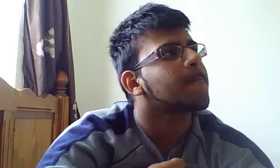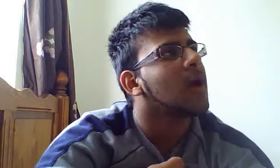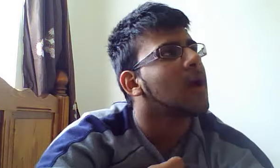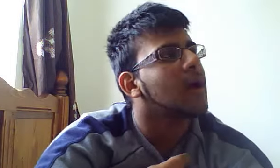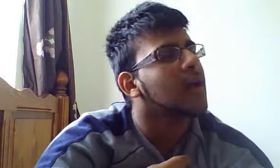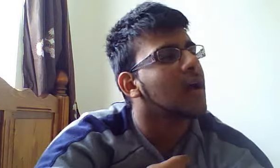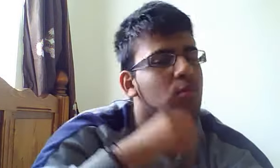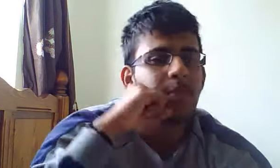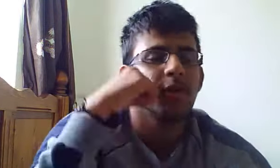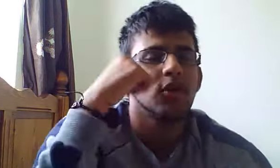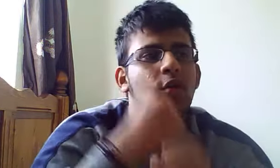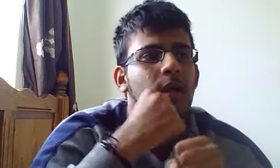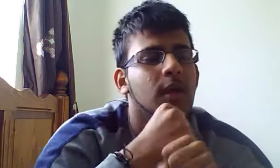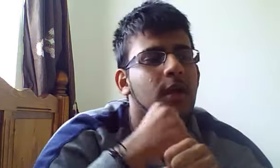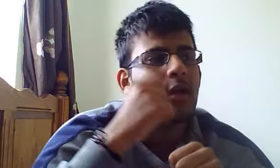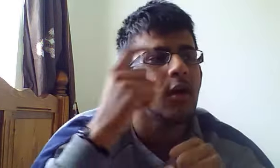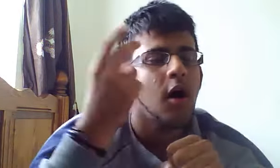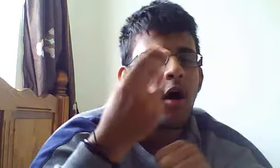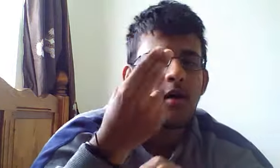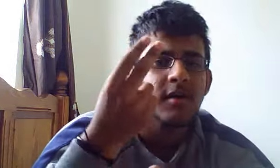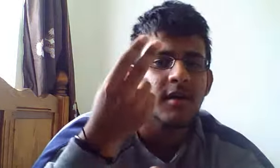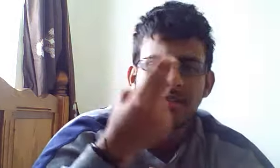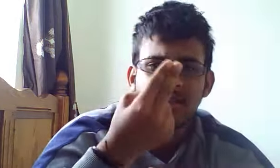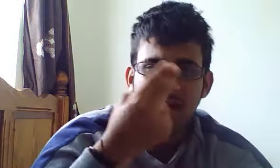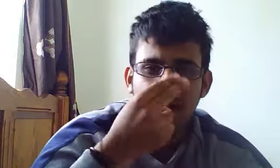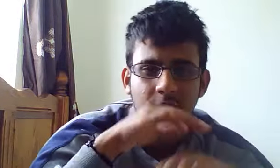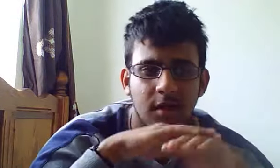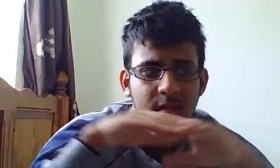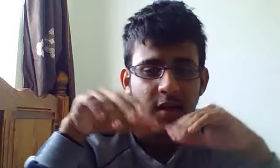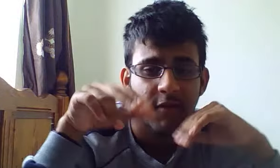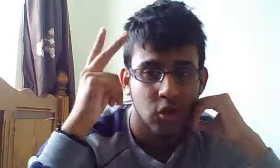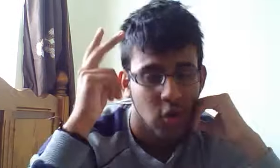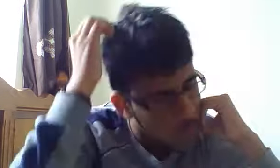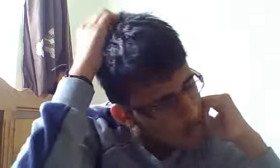And I will be doing art and design number two.